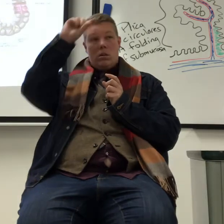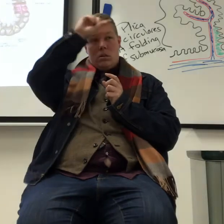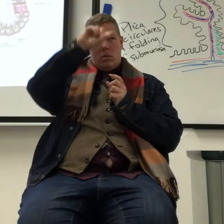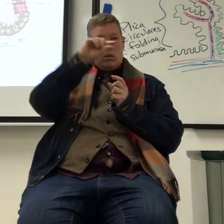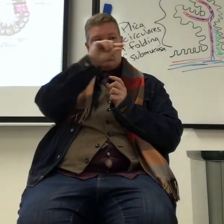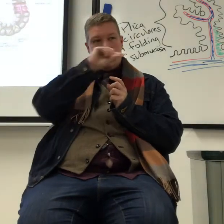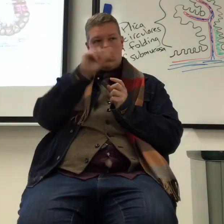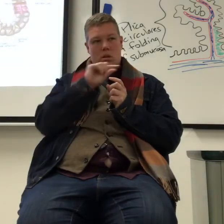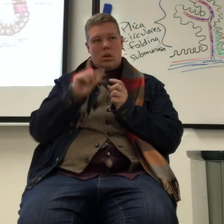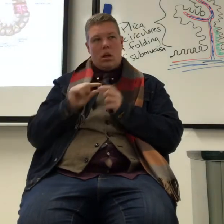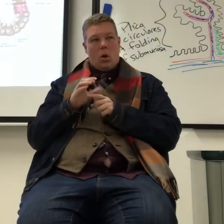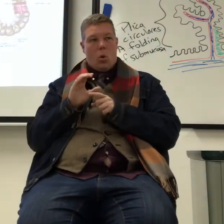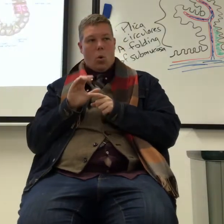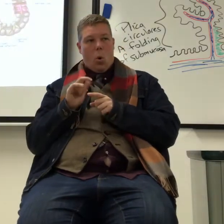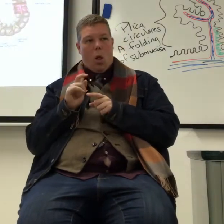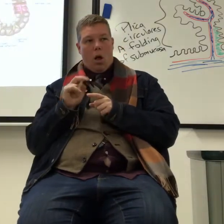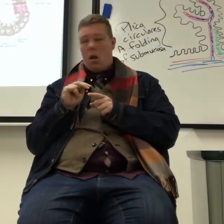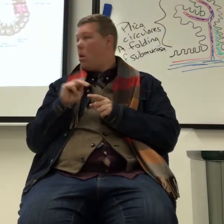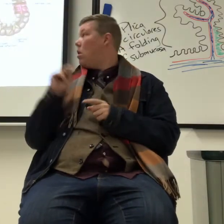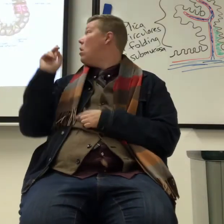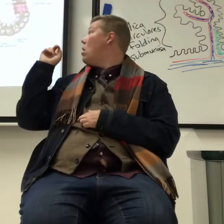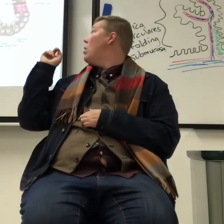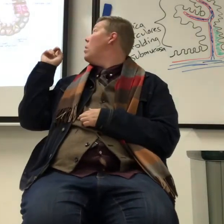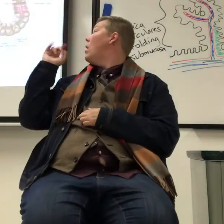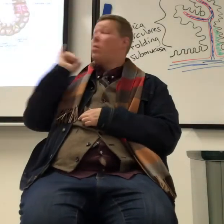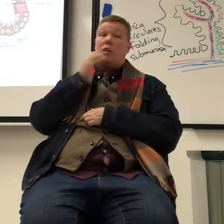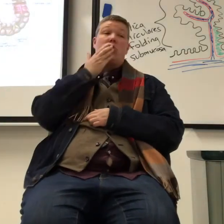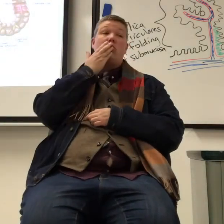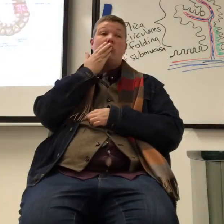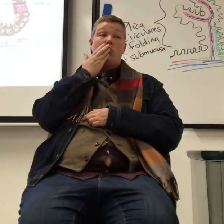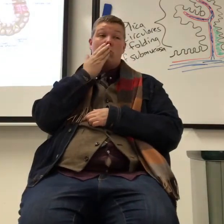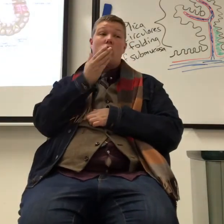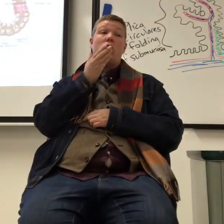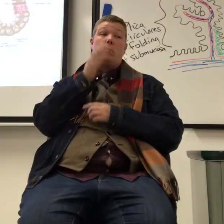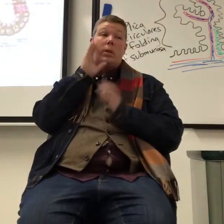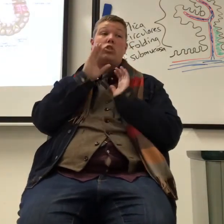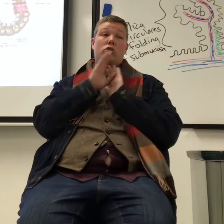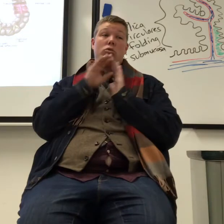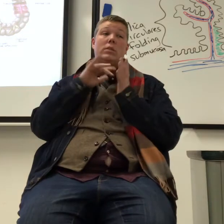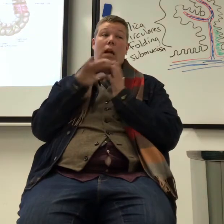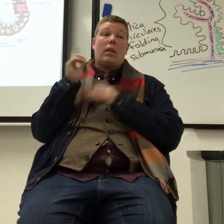isolated, that's a good picture to study. It has all the components of the large intestine.